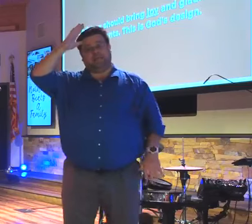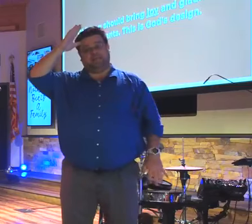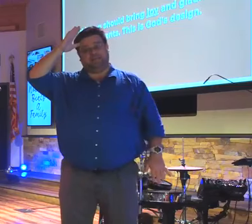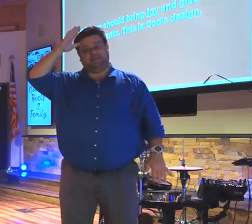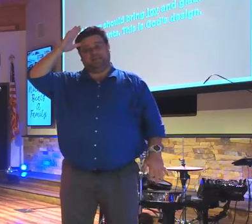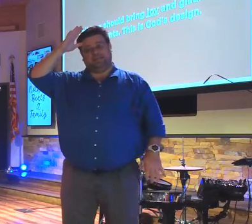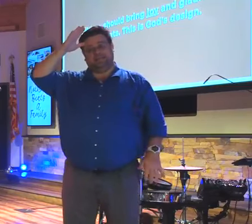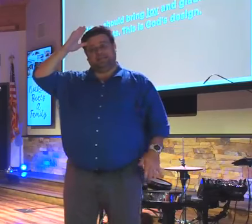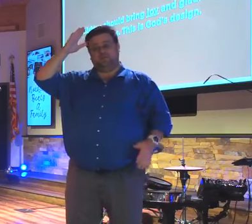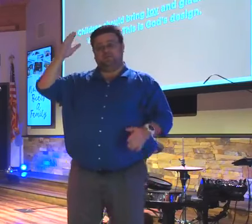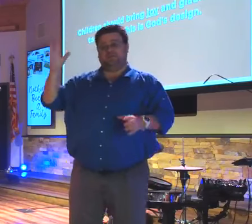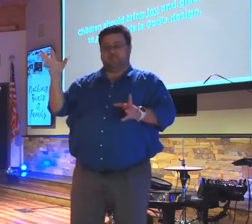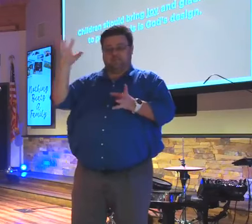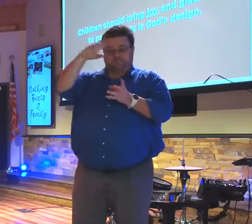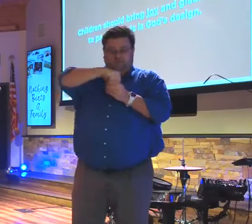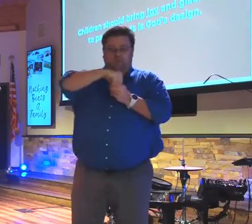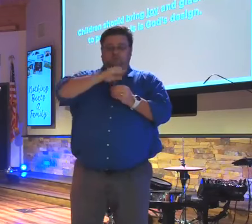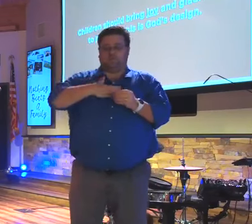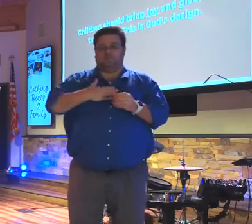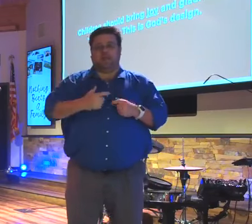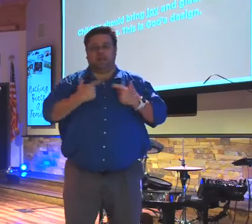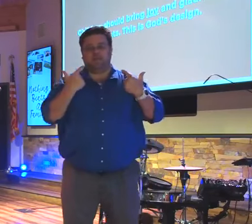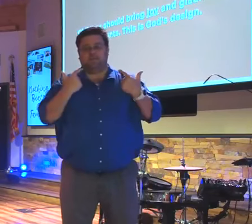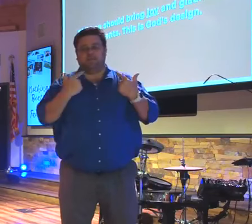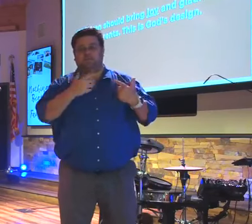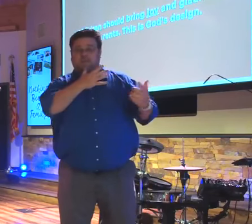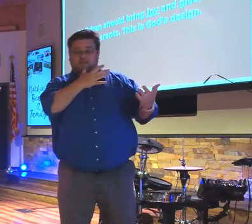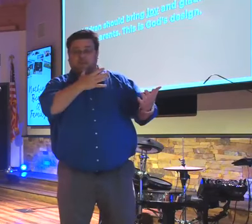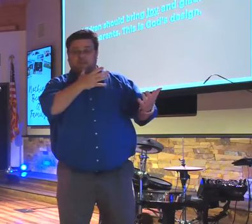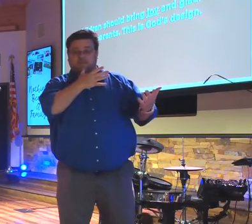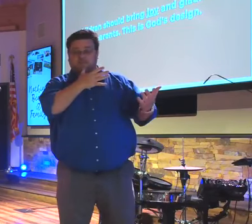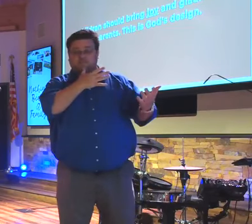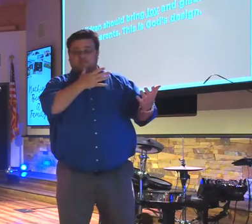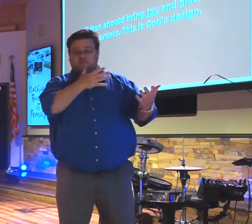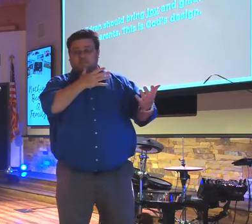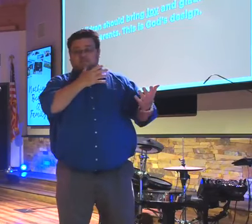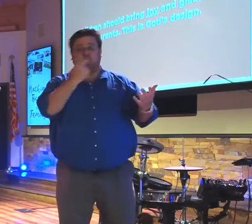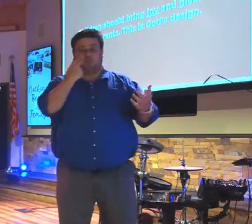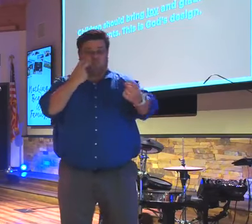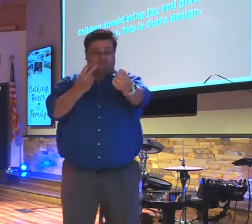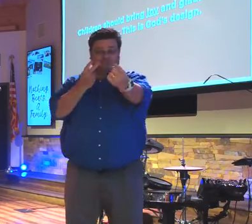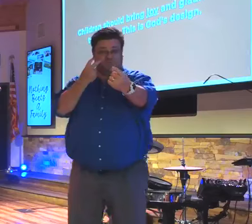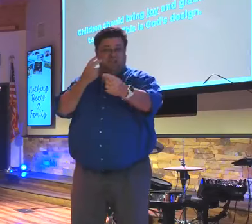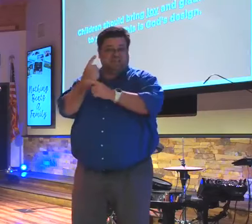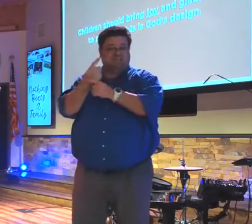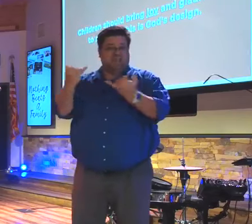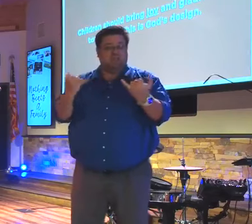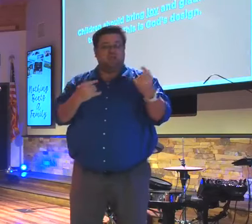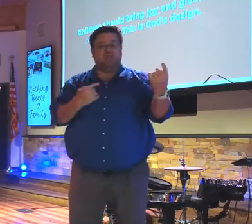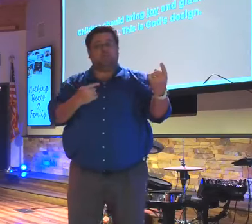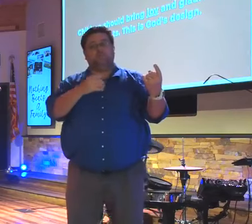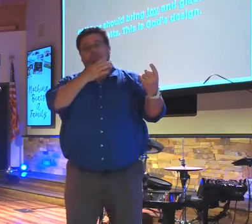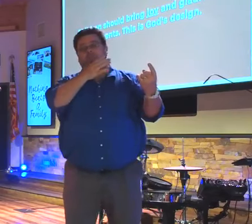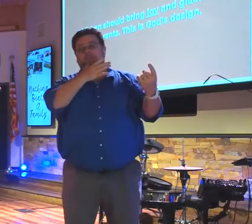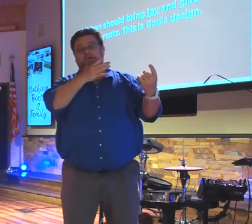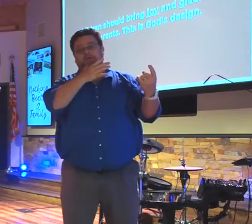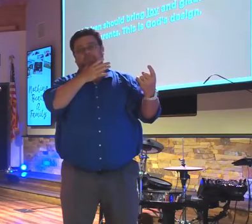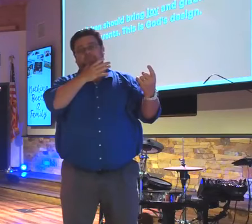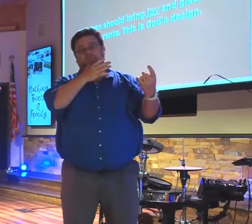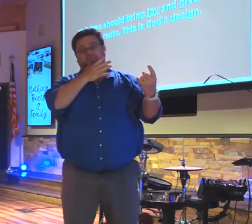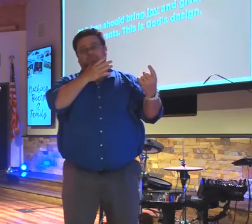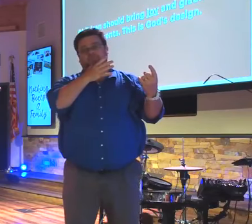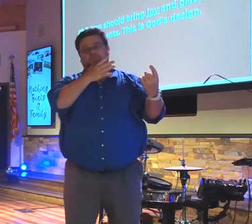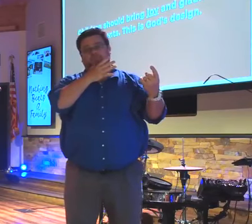very active in my life. And my mother, still alive, she's probably watching right now. And Mom was